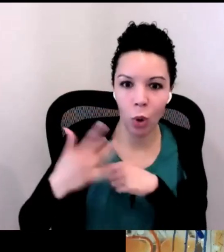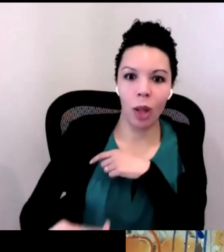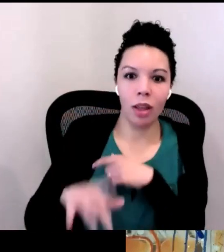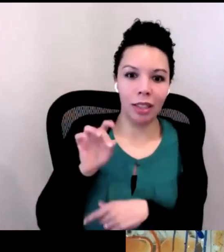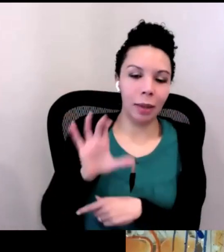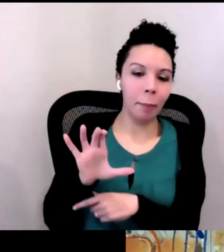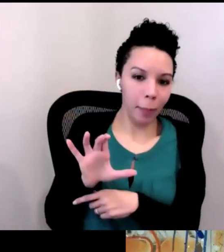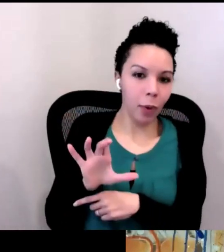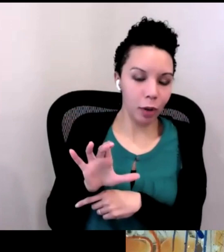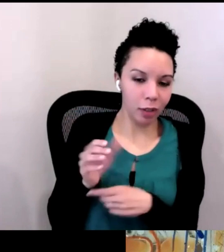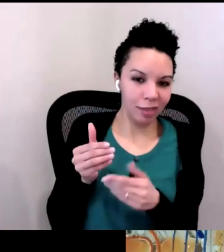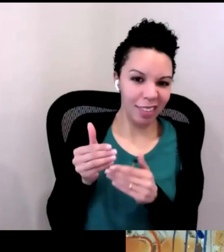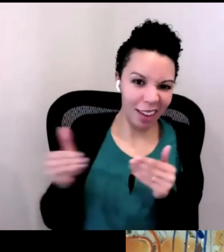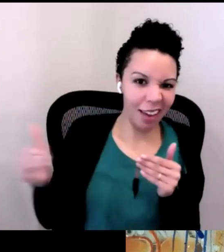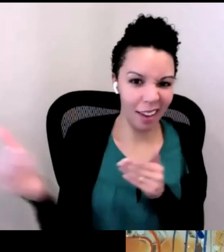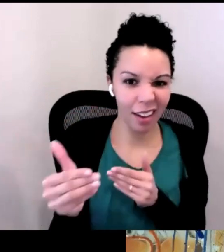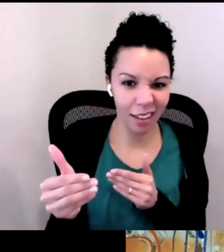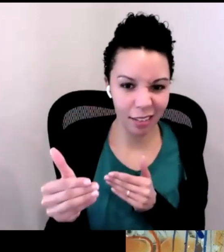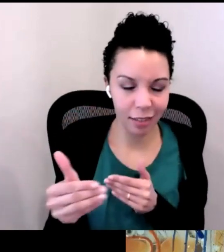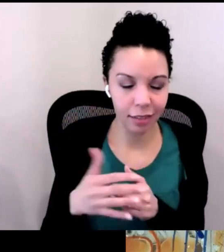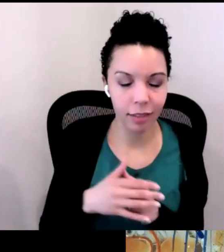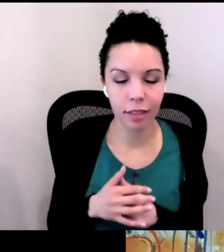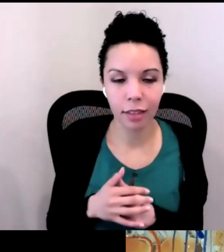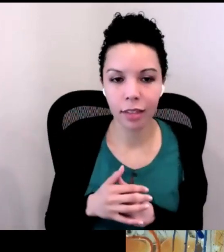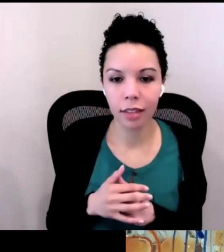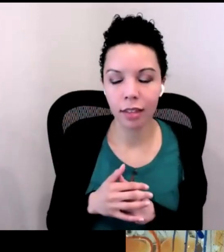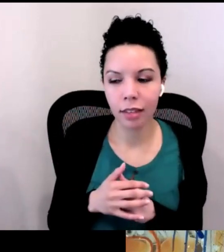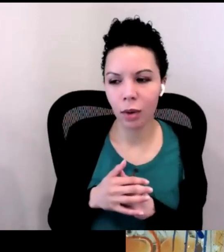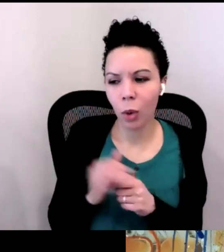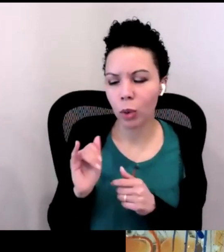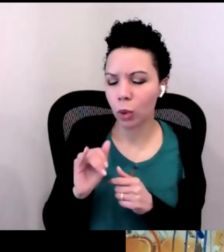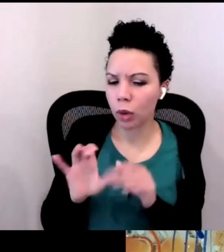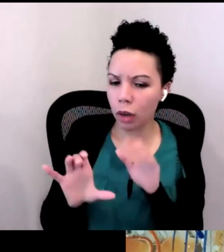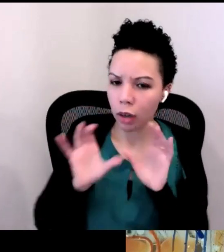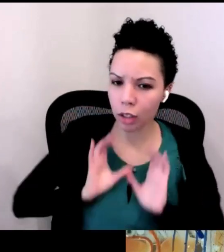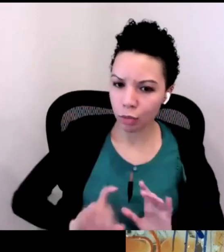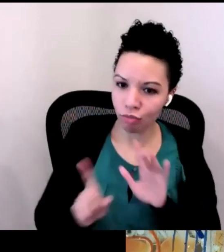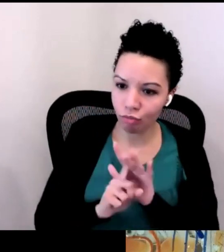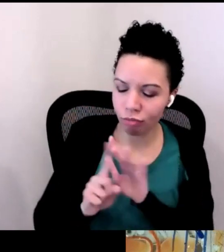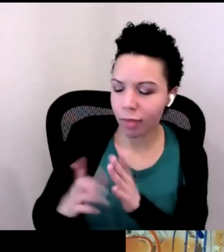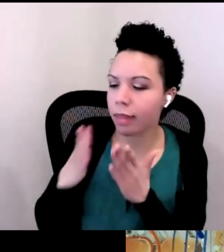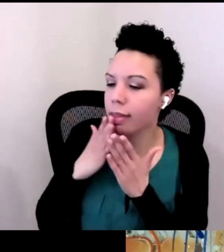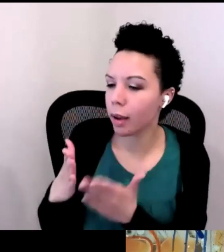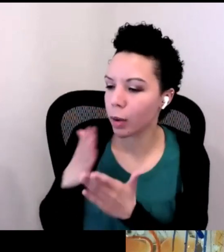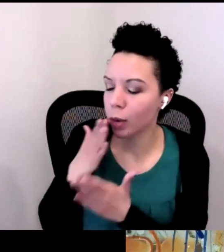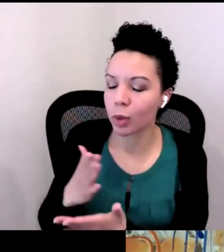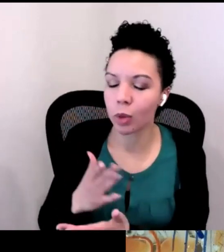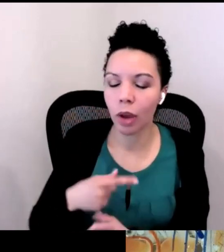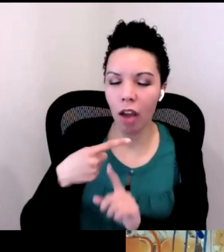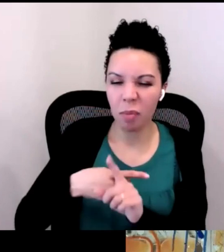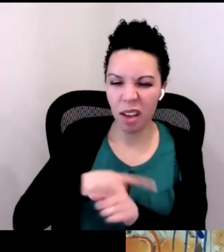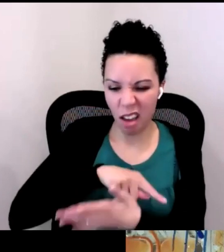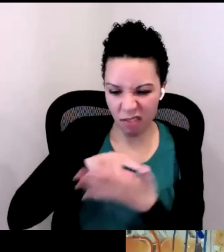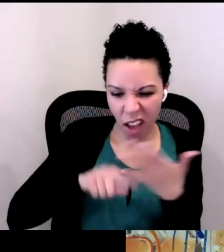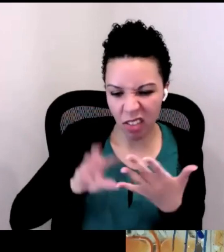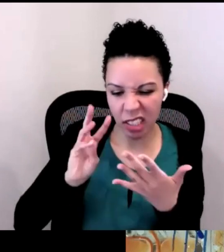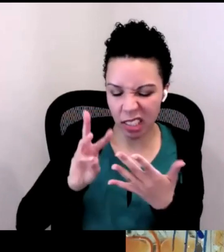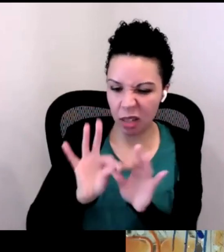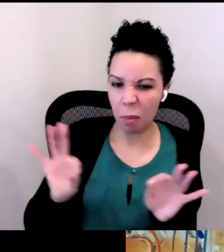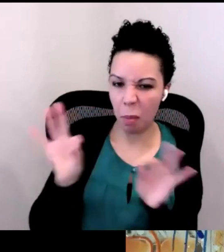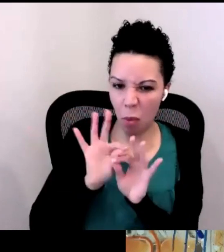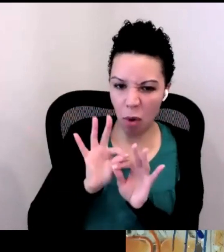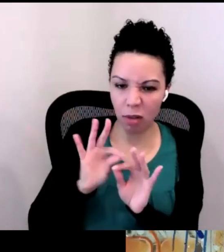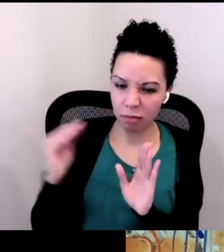you're thanking the customers for coming to, and you have those pillars that you hit every single month. So you know that you're training